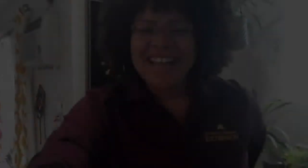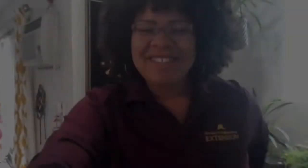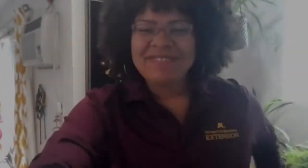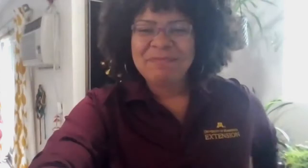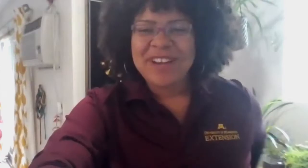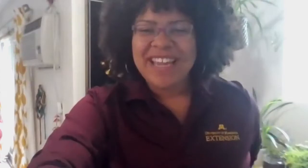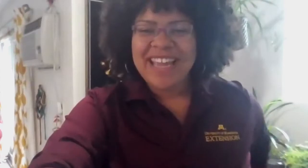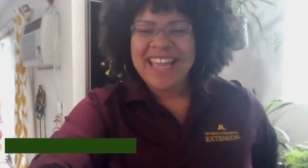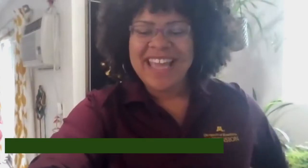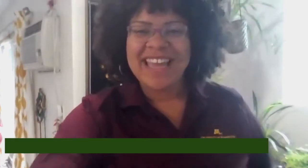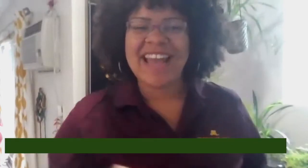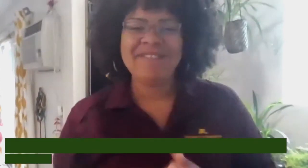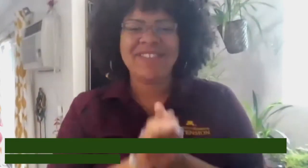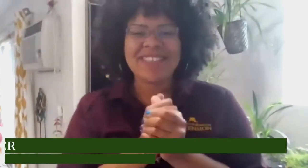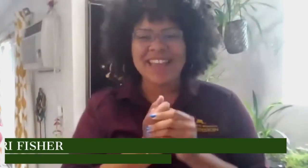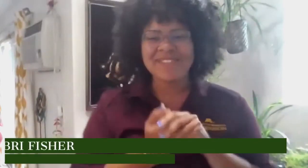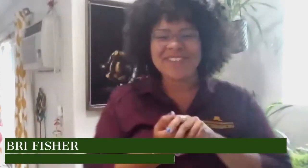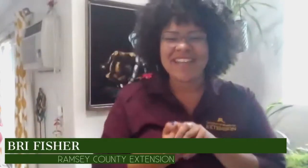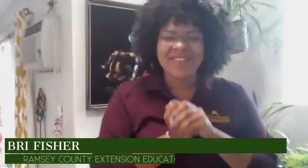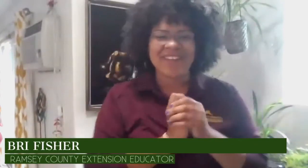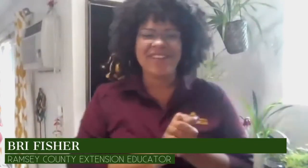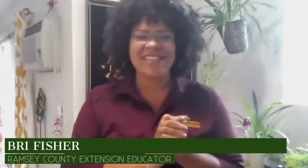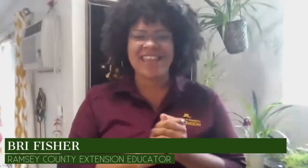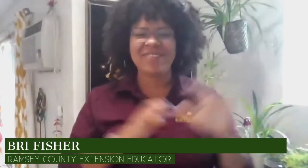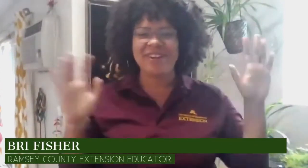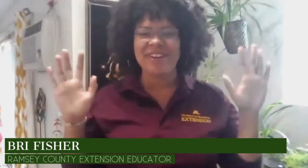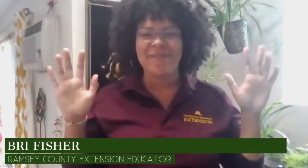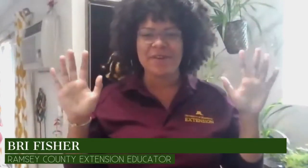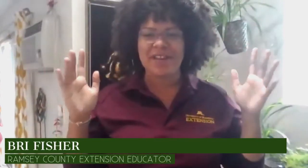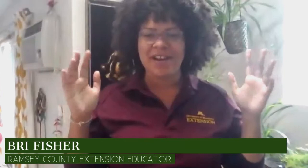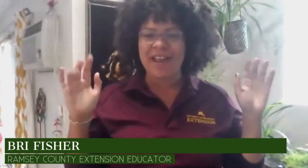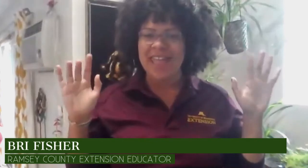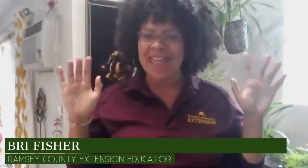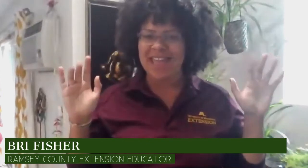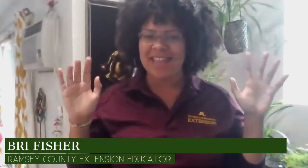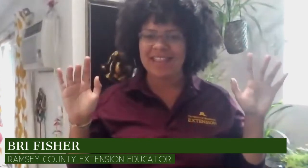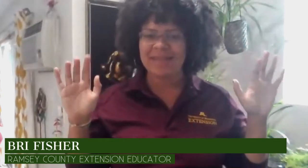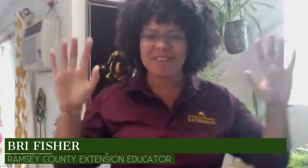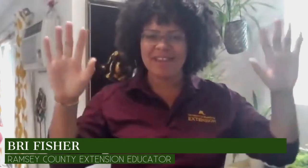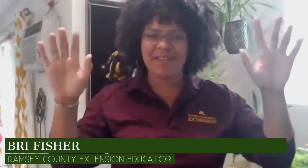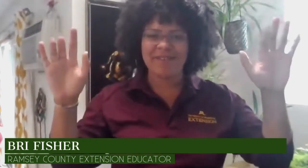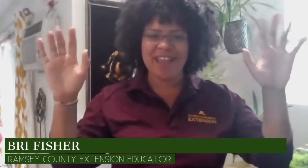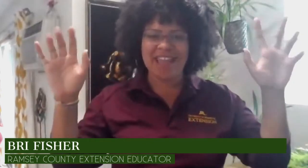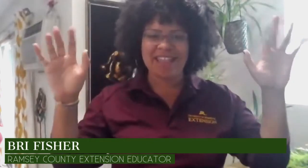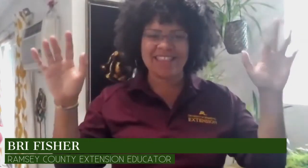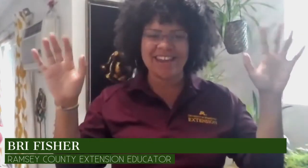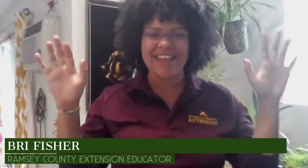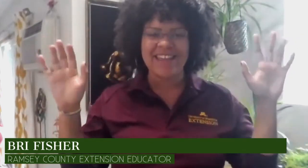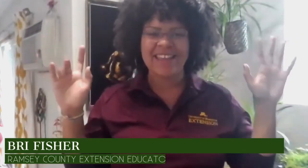My name is Bree, and I'm so excited for today's Wiggle Wednesdays. We are going to focus on our hands. Let me see all of your hands today.